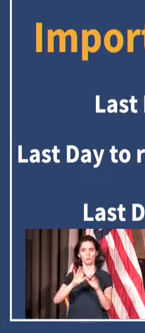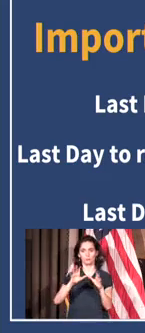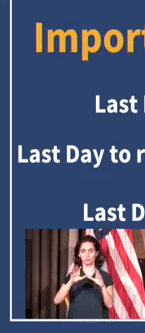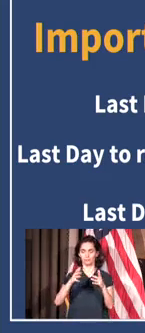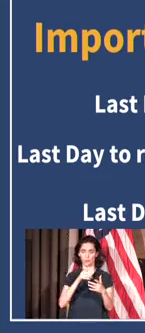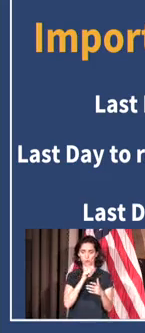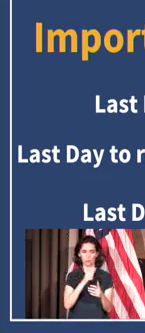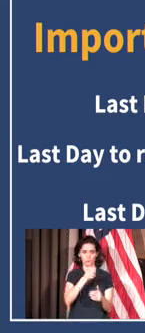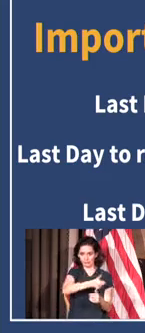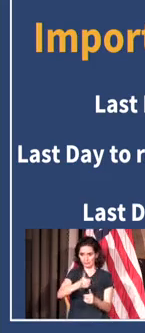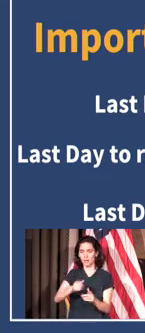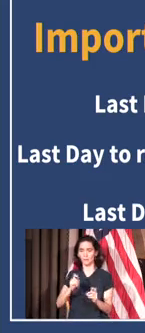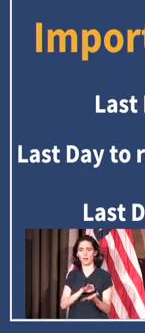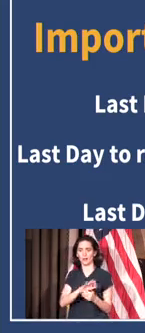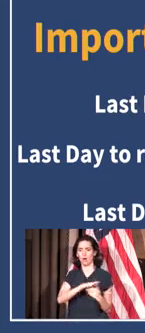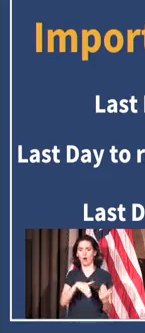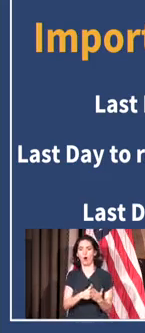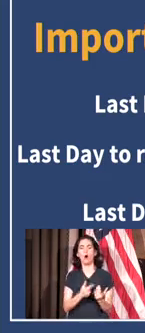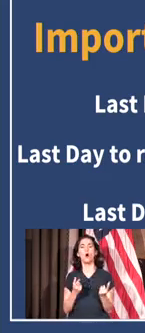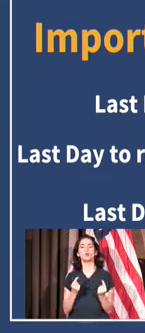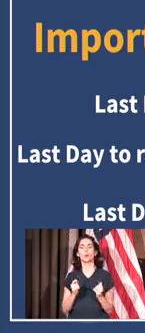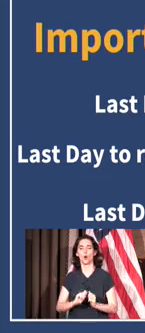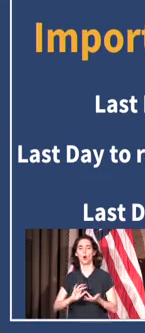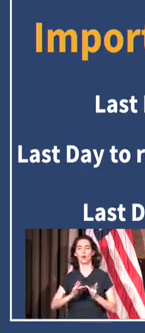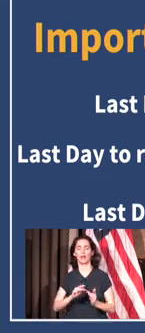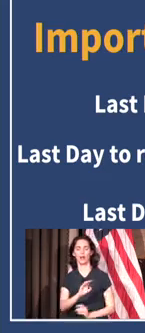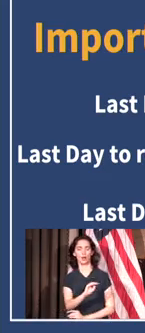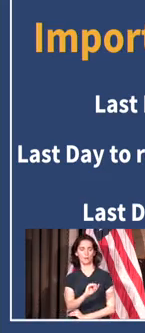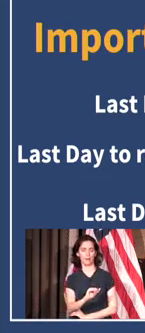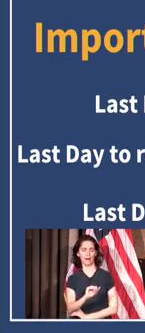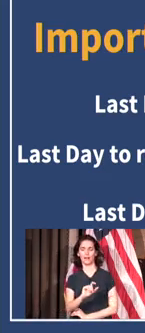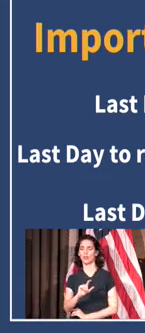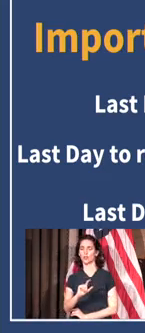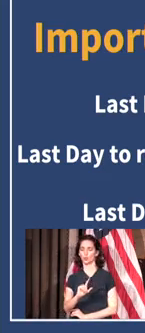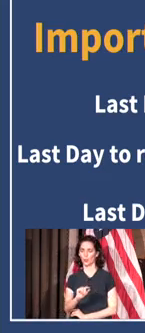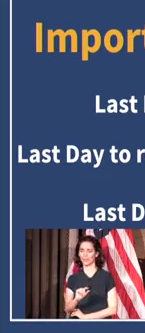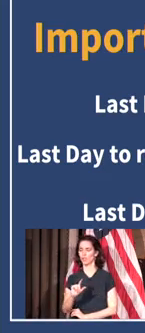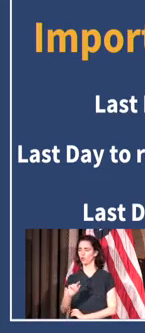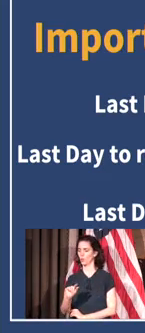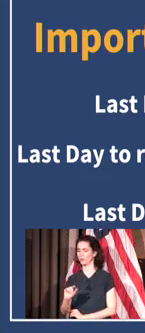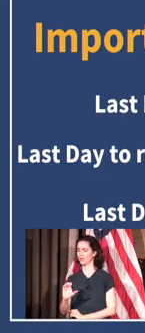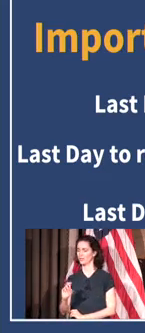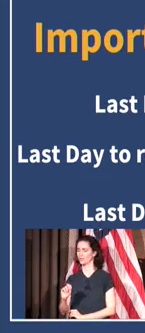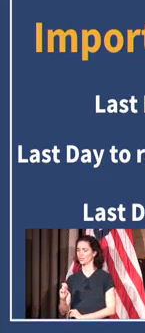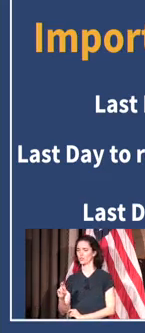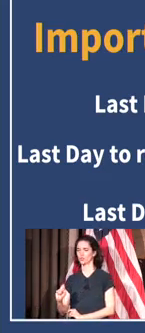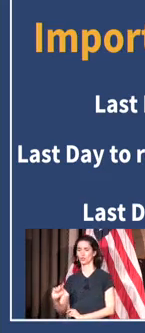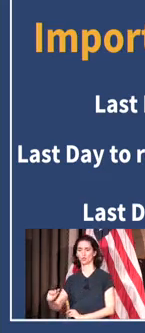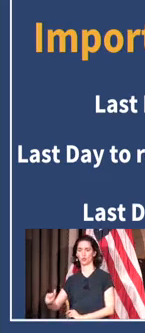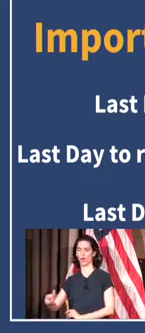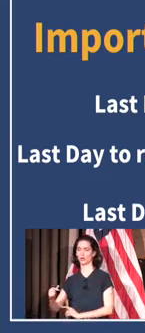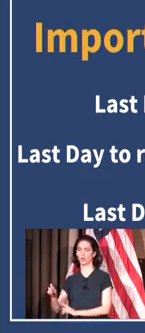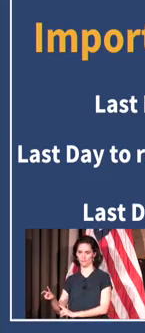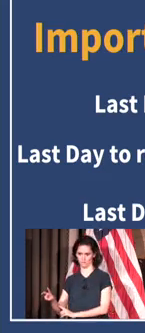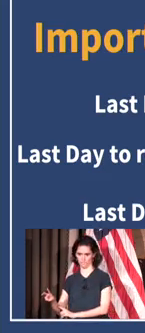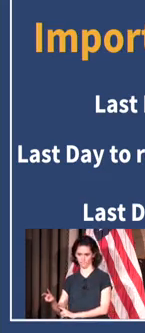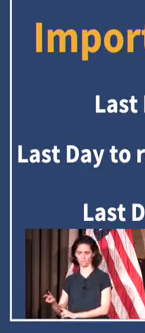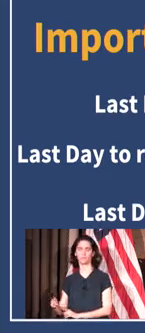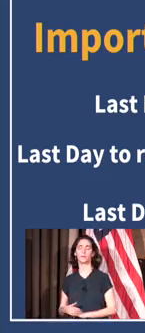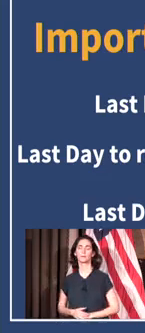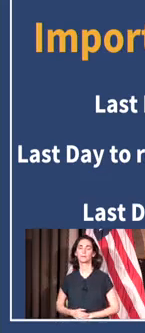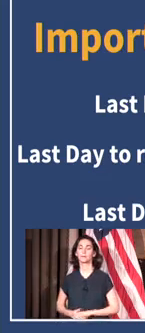my2020census.gov in order to respond to the census. The last day to register to vote in person or